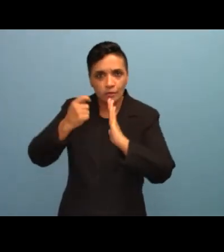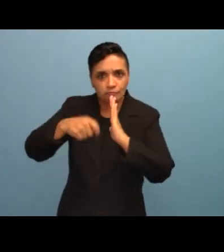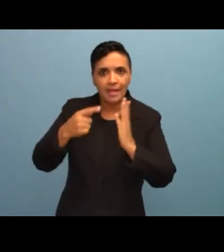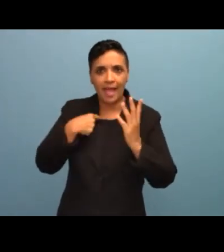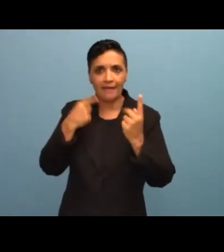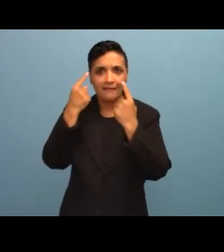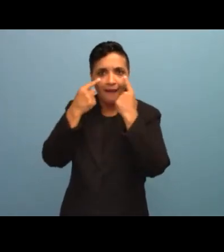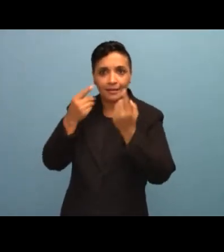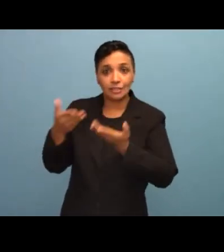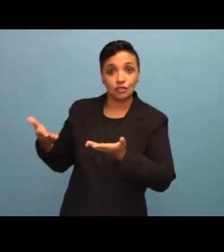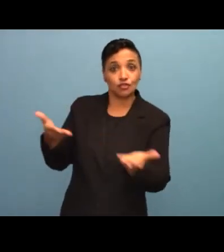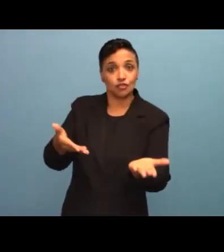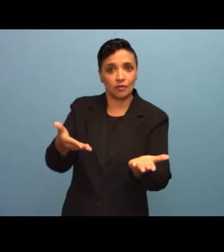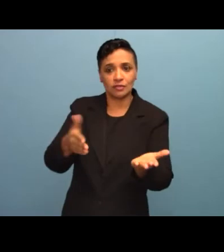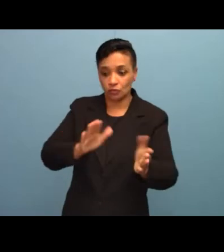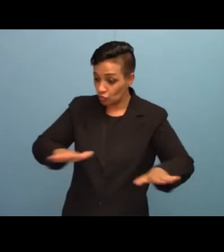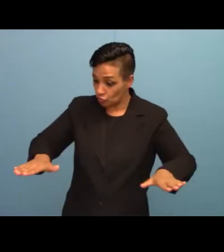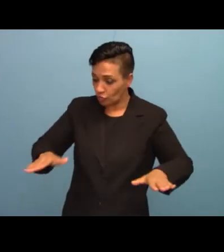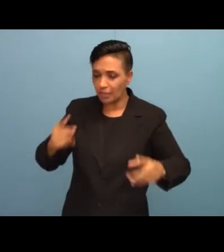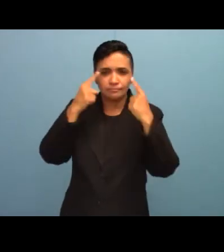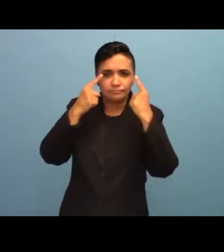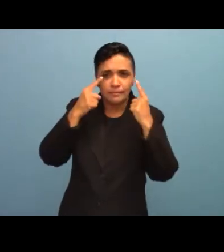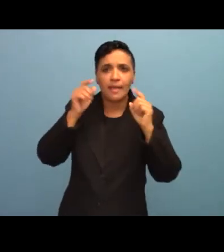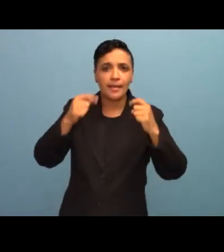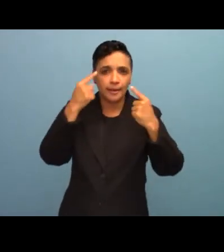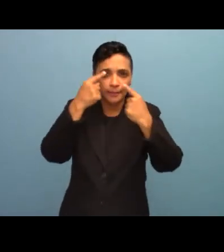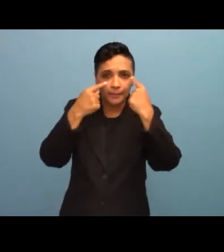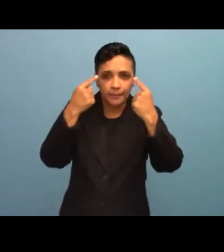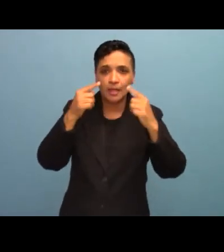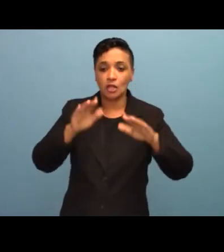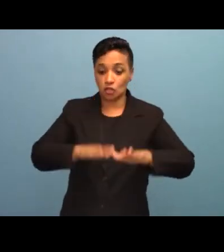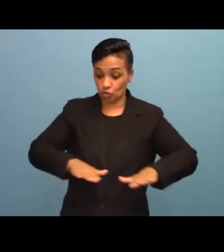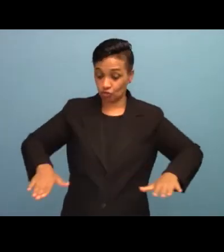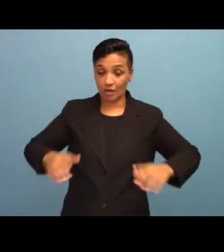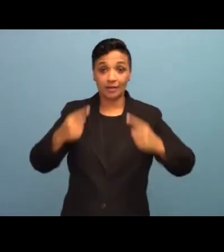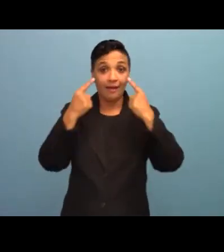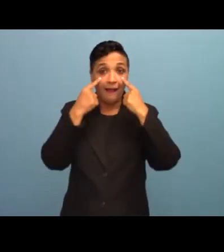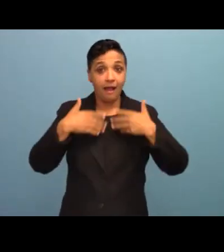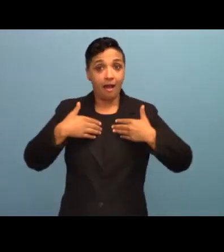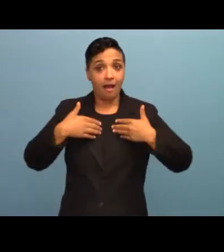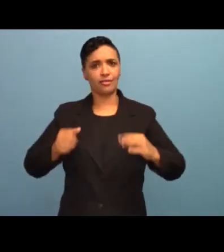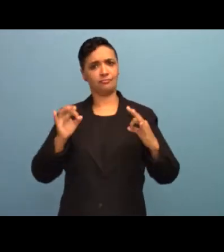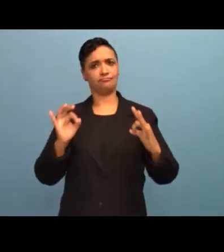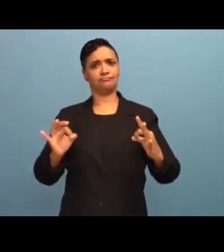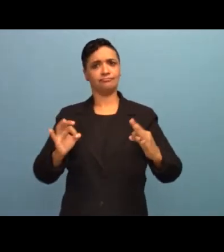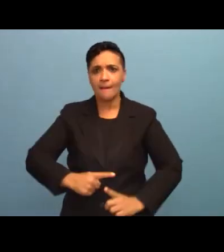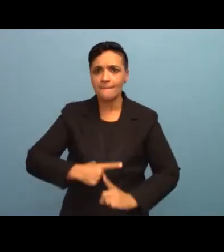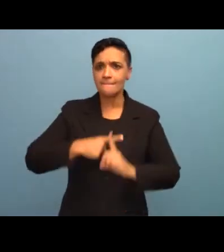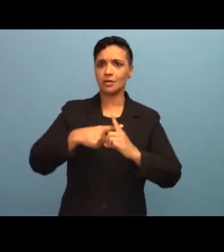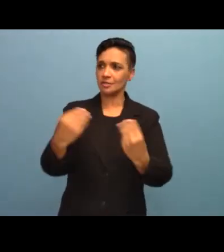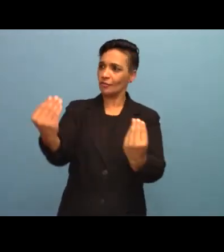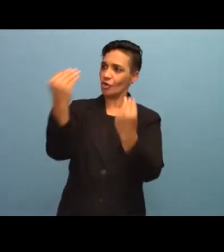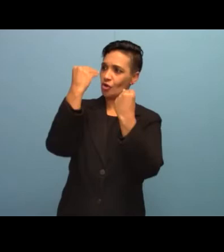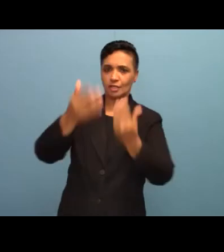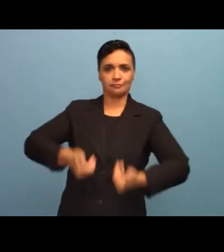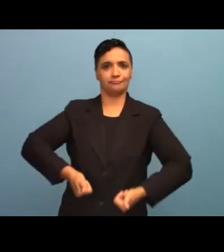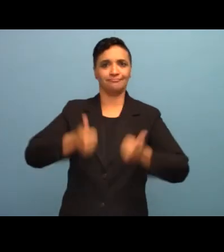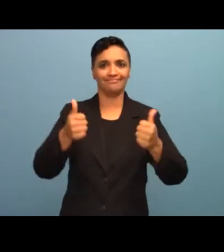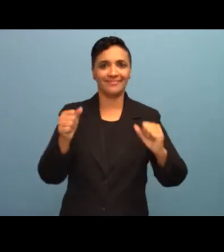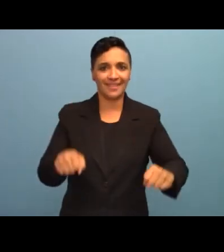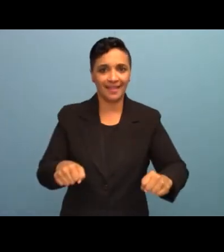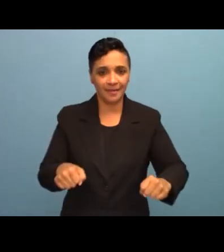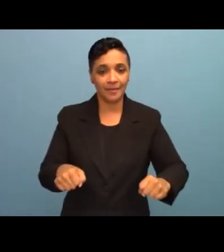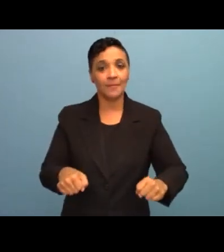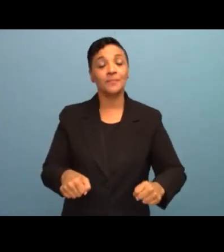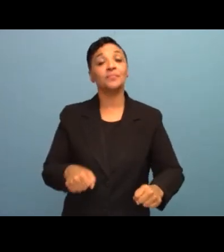to school-going children. Supporting child eye health will lead to a positive impact on learning. It is the key to securing